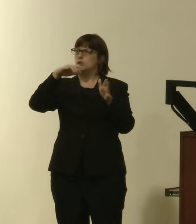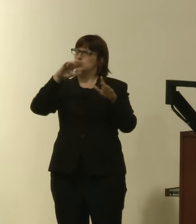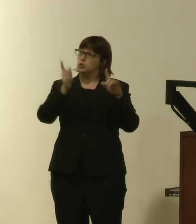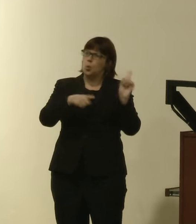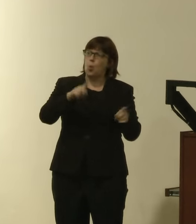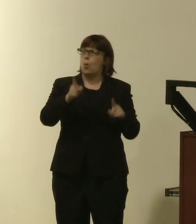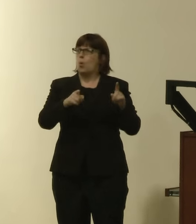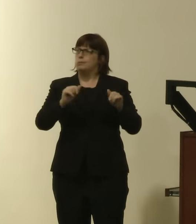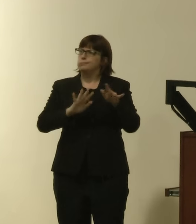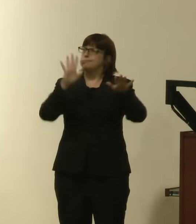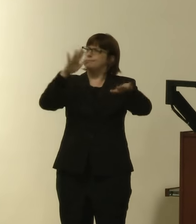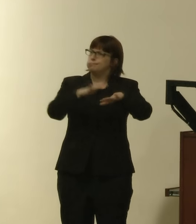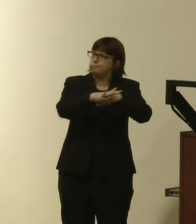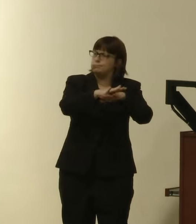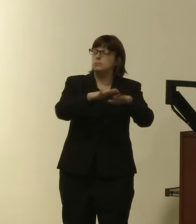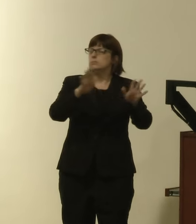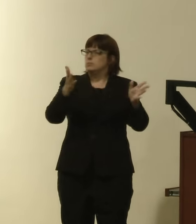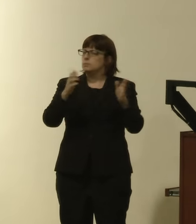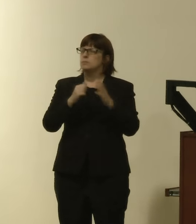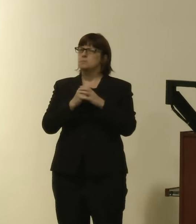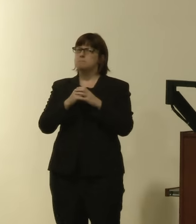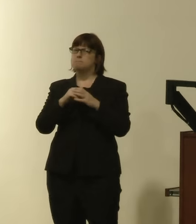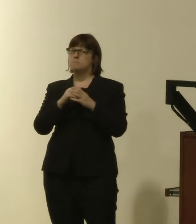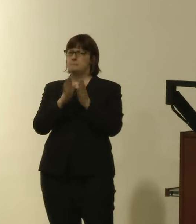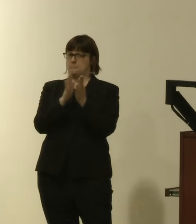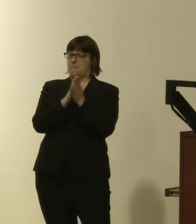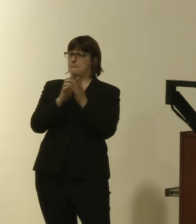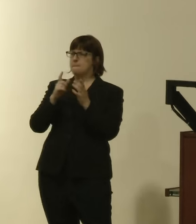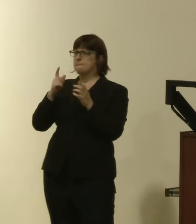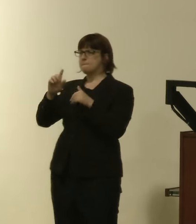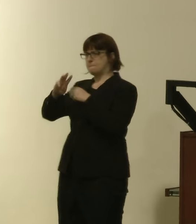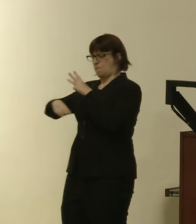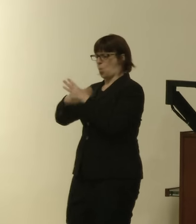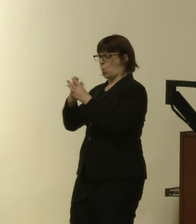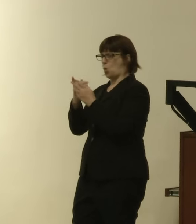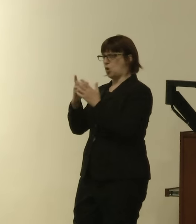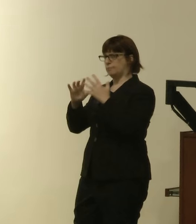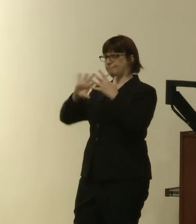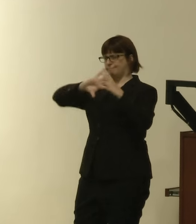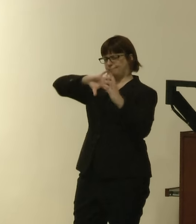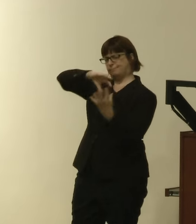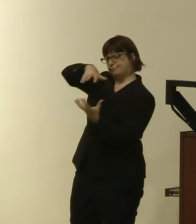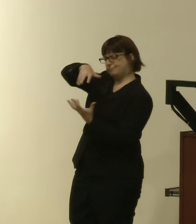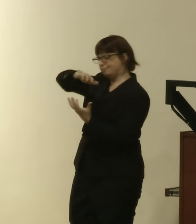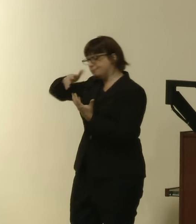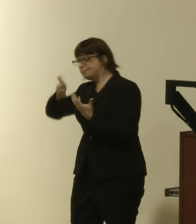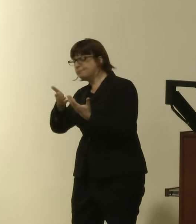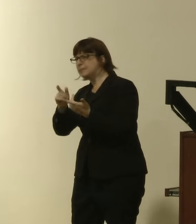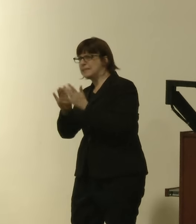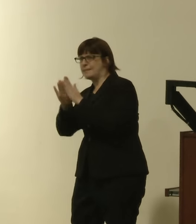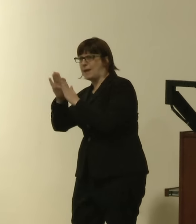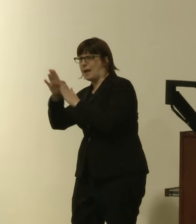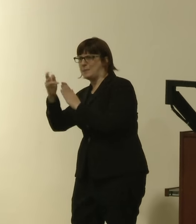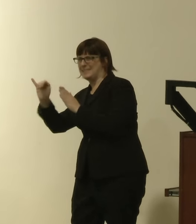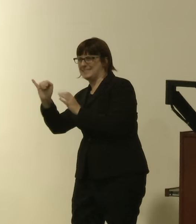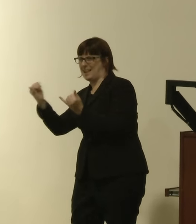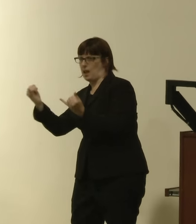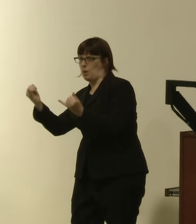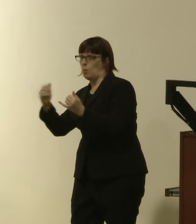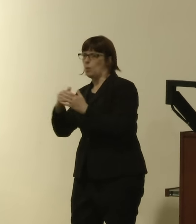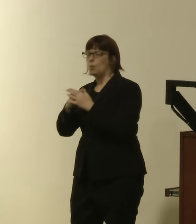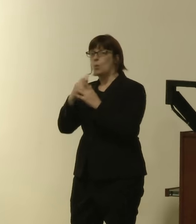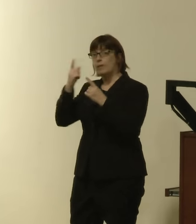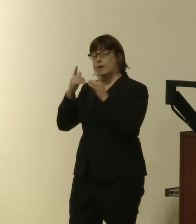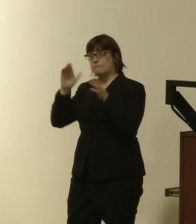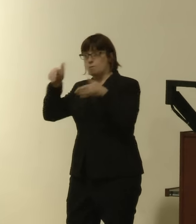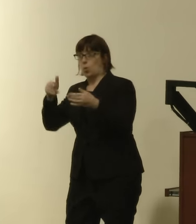is, do you think the health systems in the developing world are focused a lot around infectious disease control and